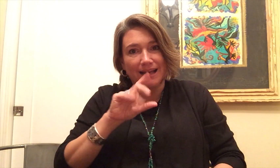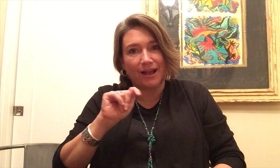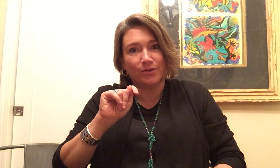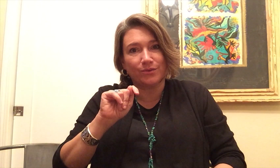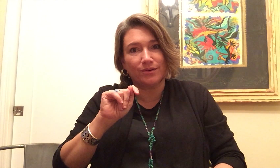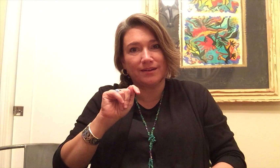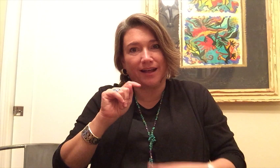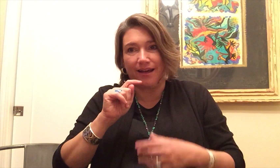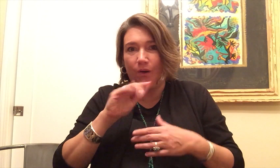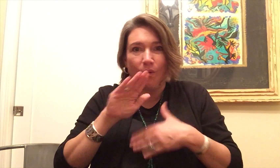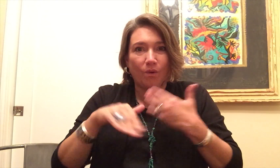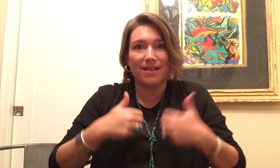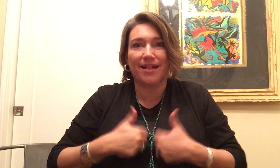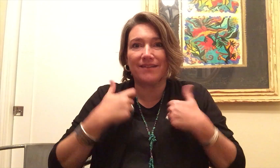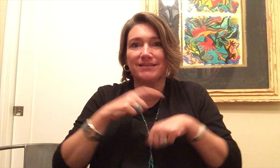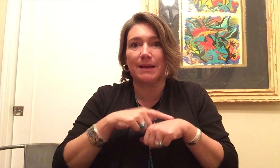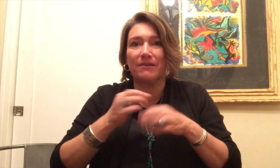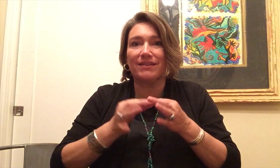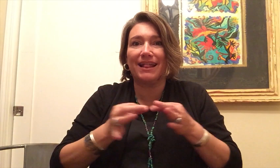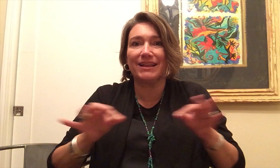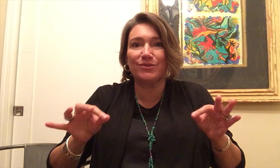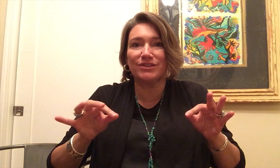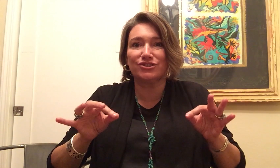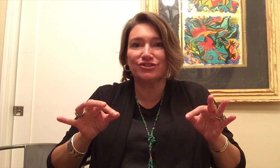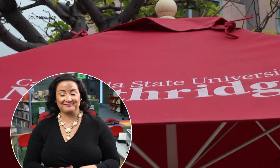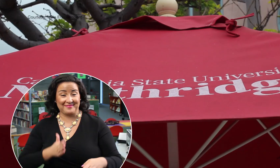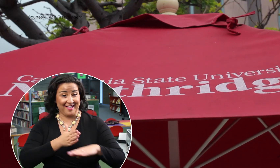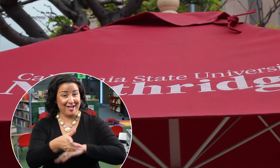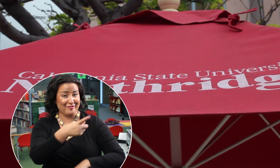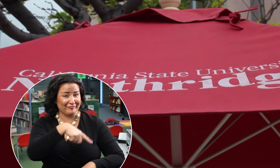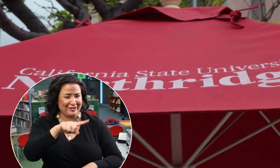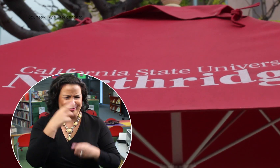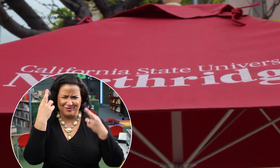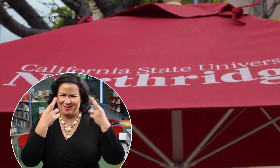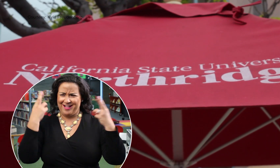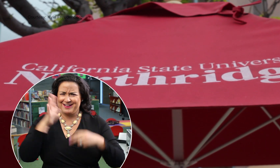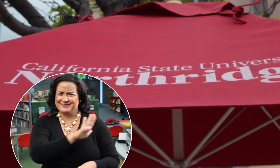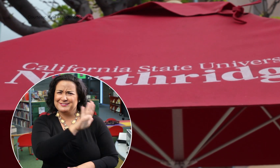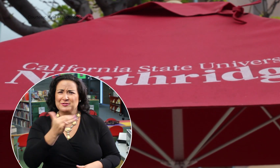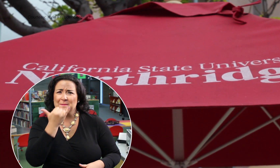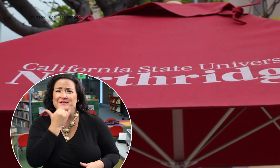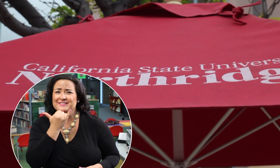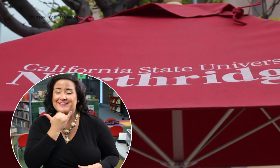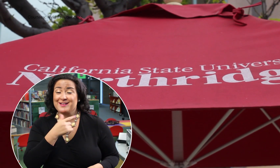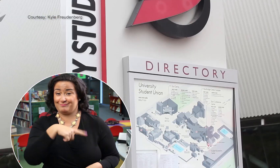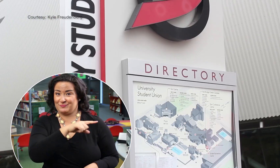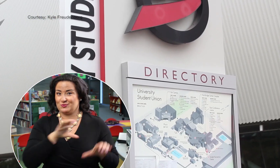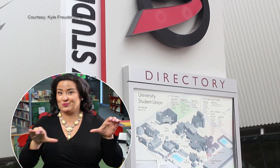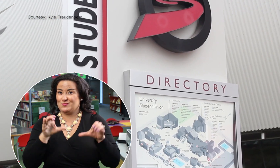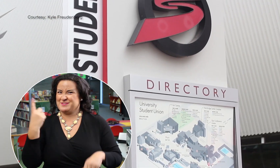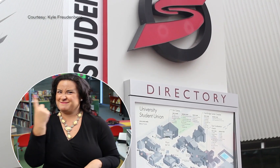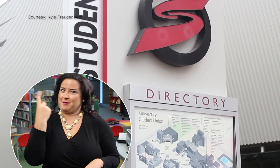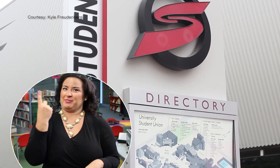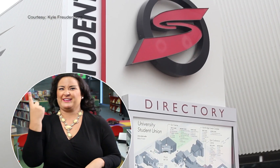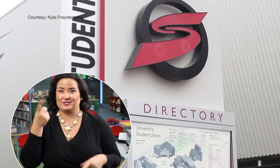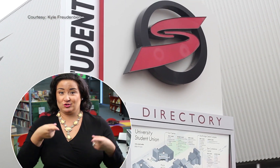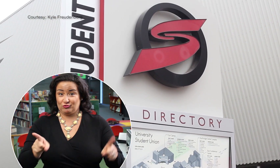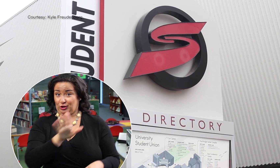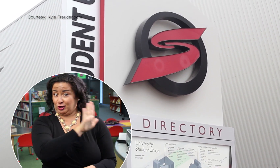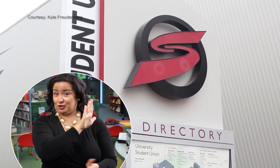an entire lifetime of language. After realizing their mistake, they decided to do something about it